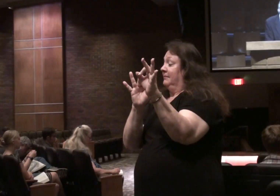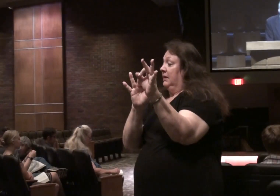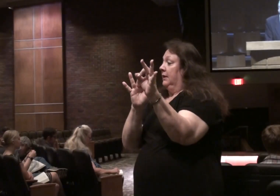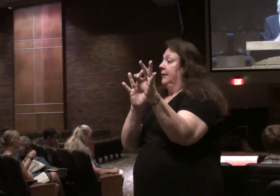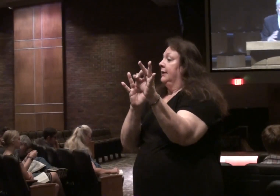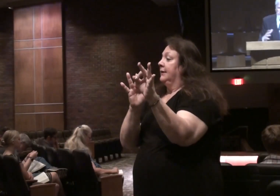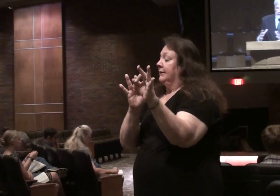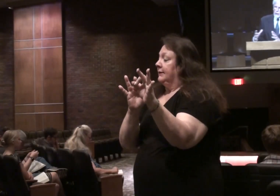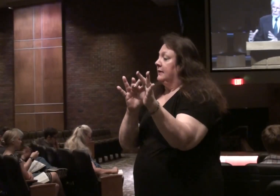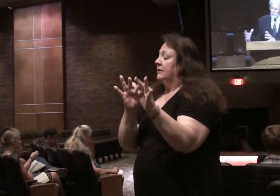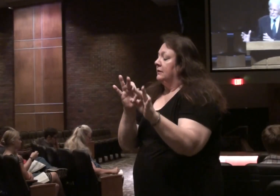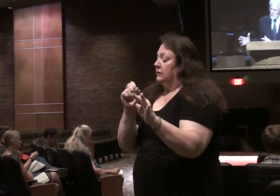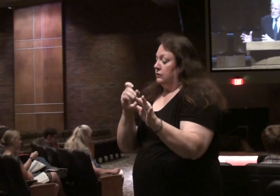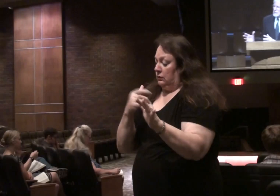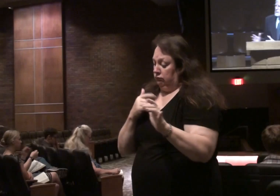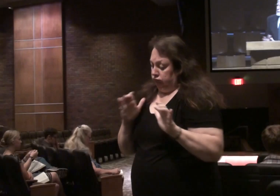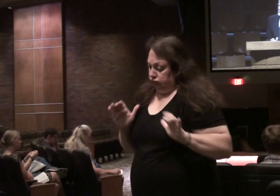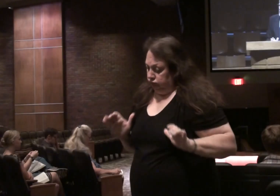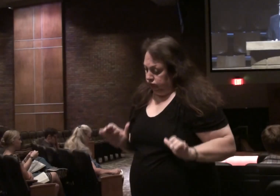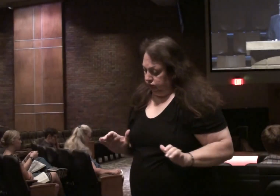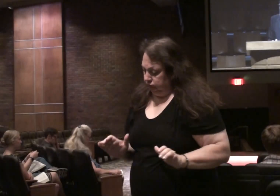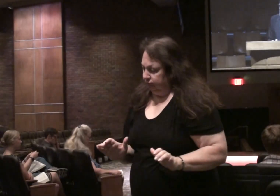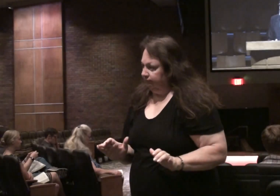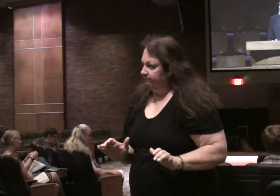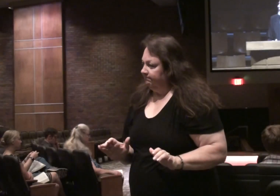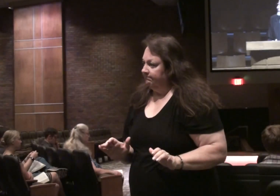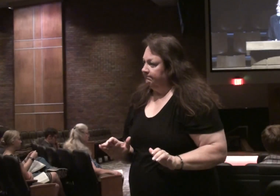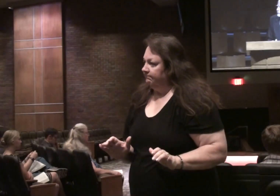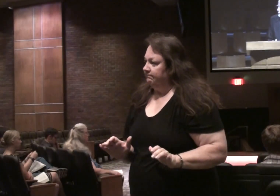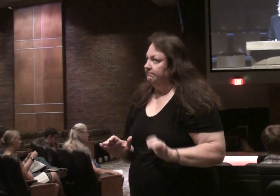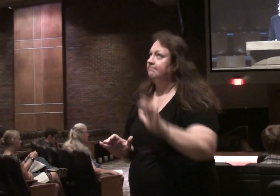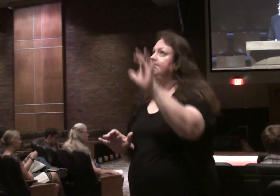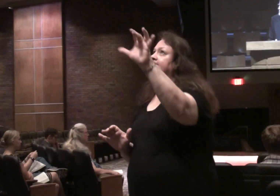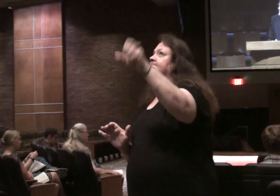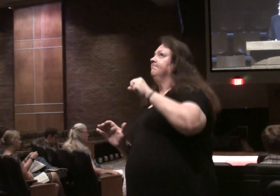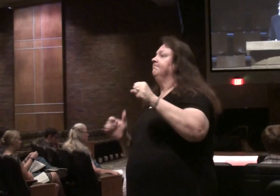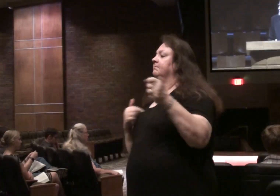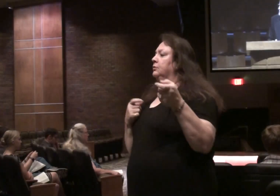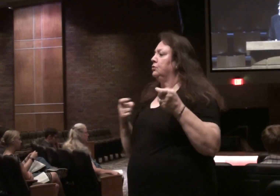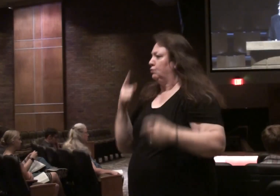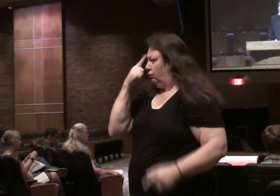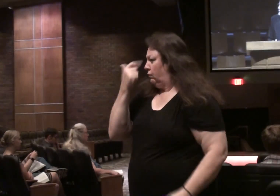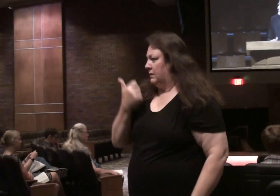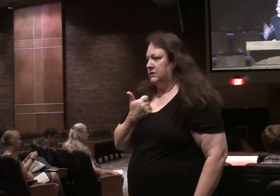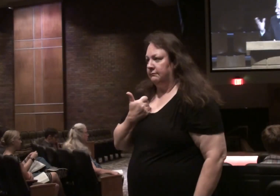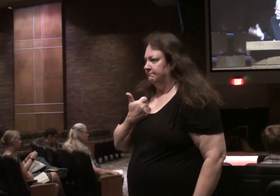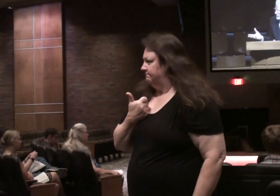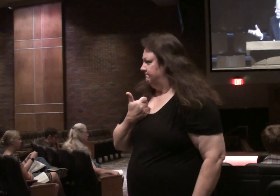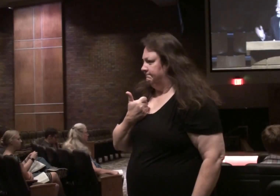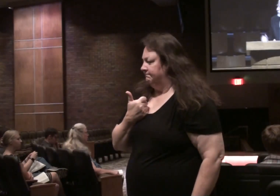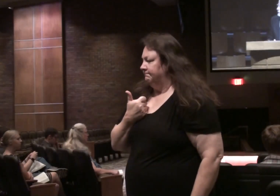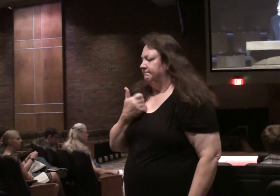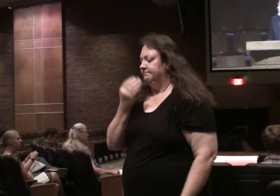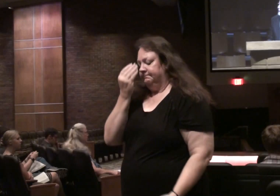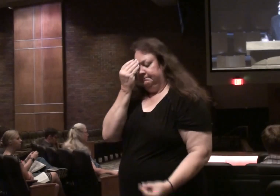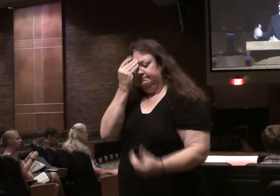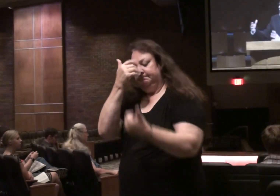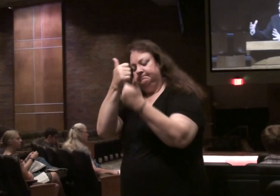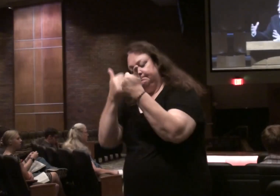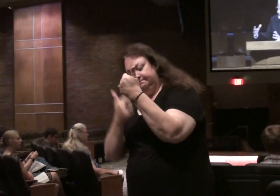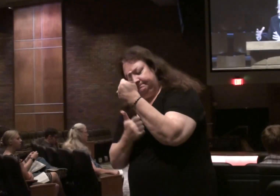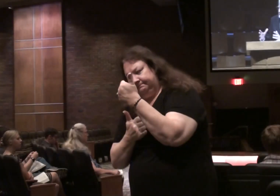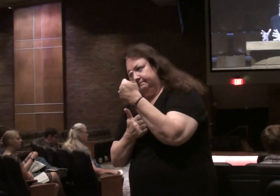So we conduct ourselves not trying to take control, but submitting to those in